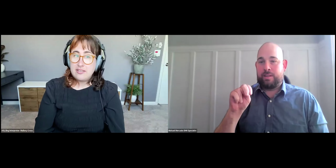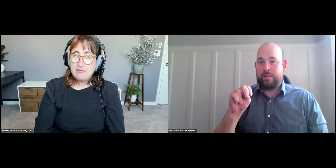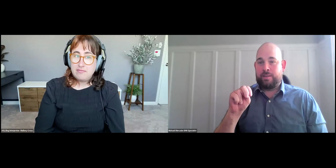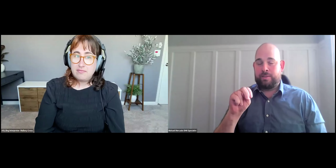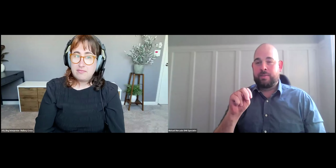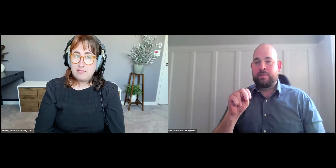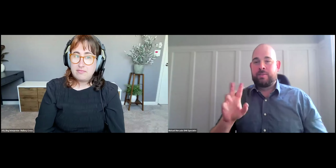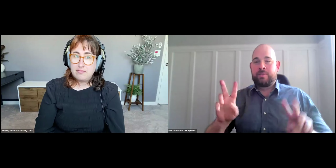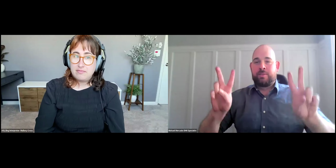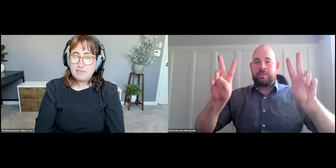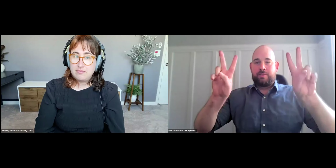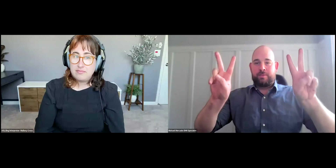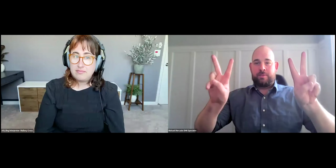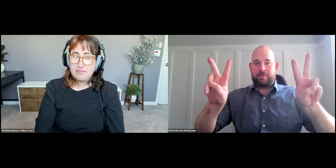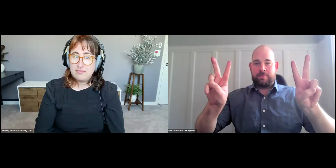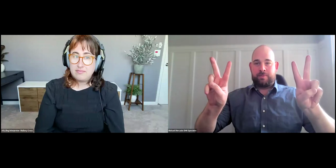Skeleton,